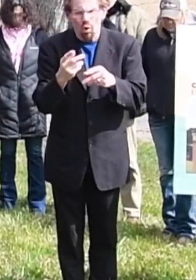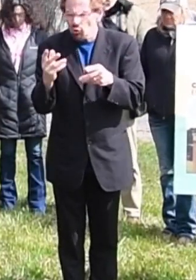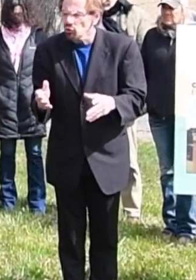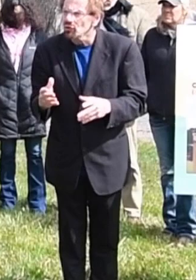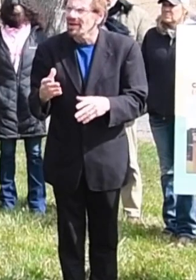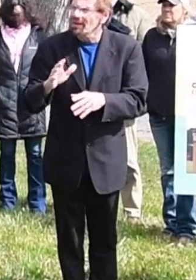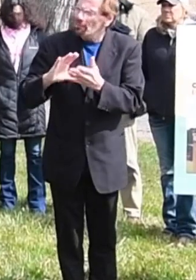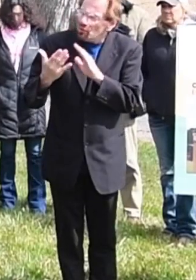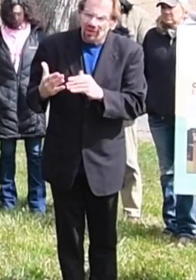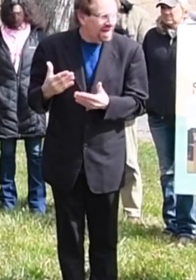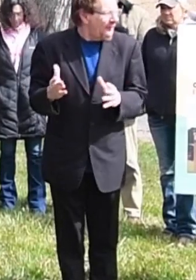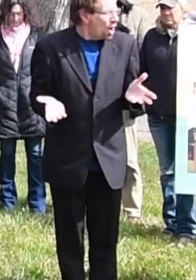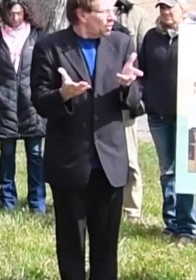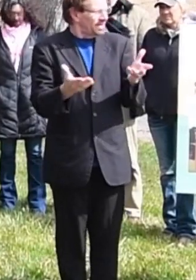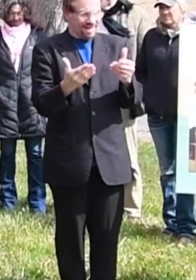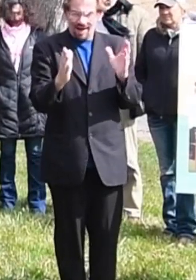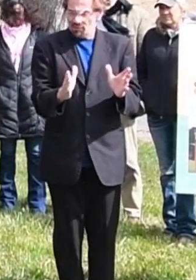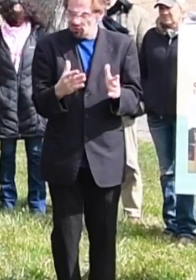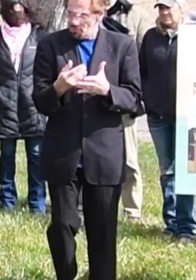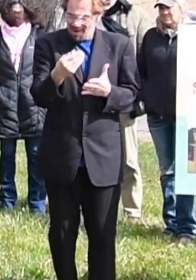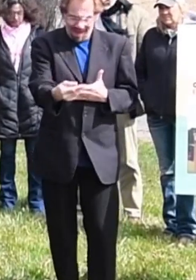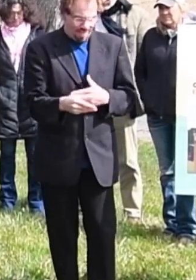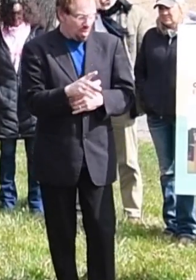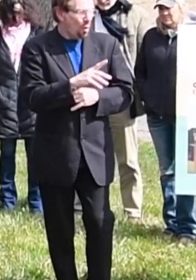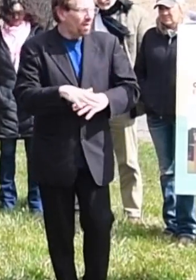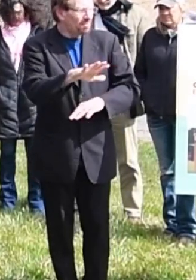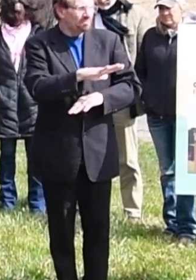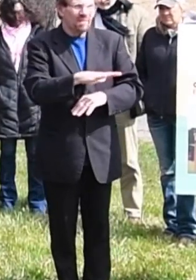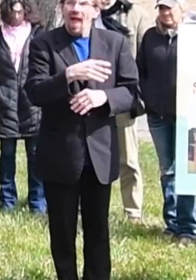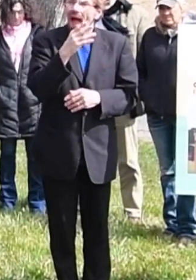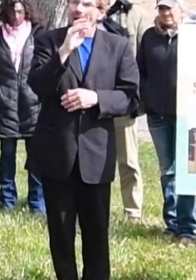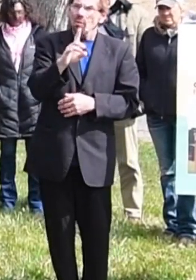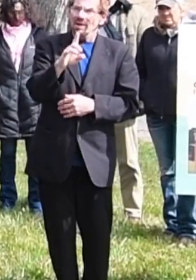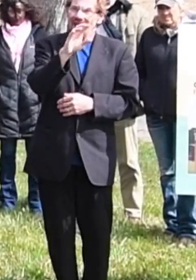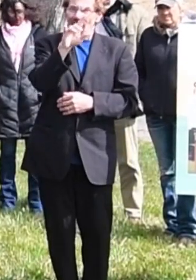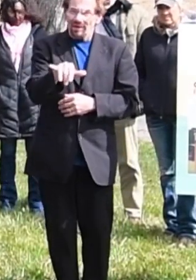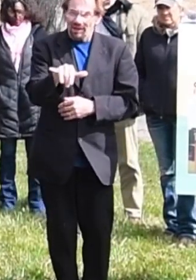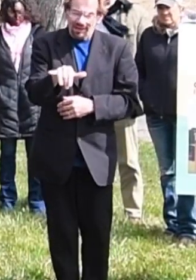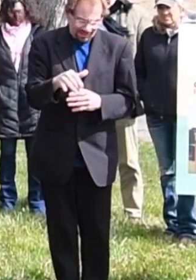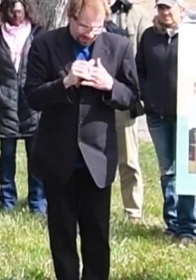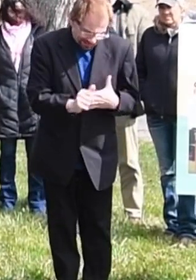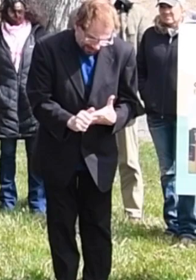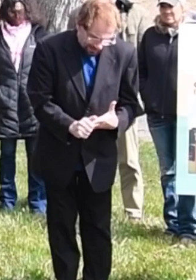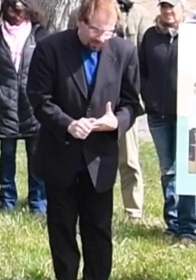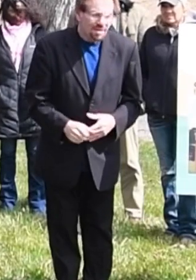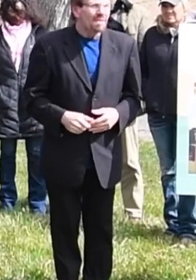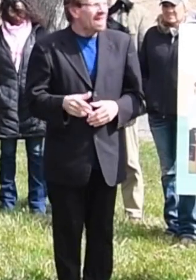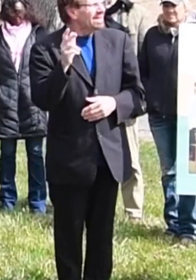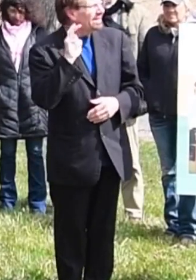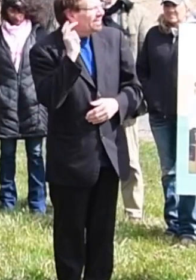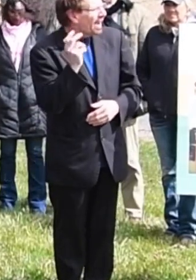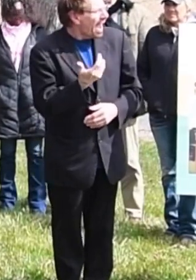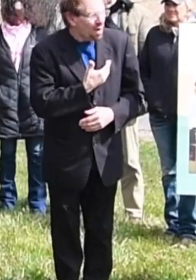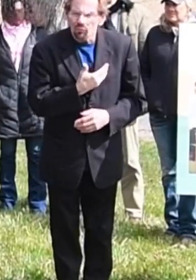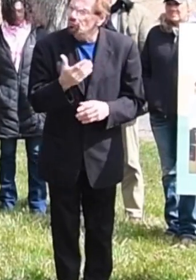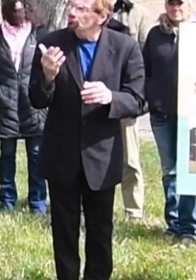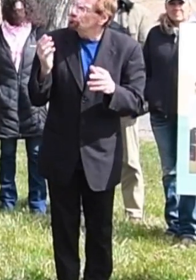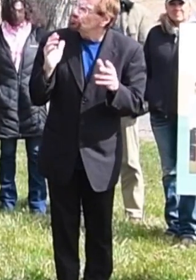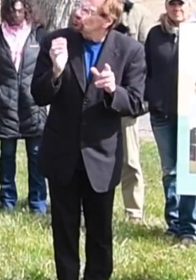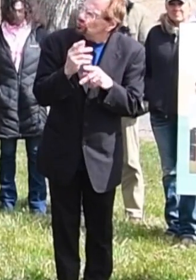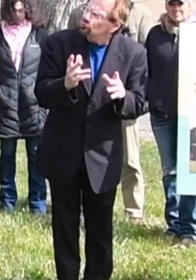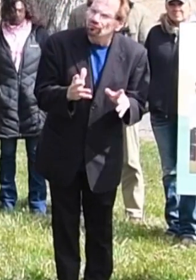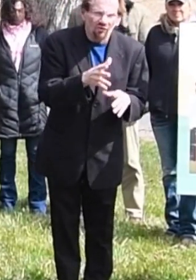to buy local. Howard County now leads by listening to our producers and bringing resources to the businesses